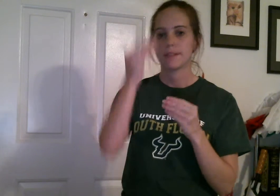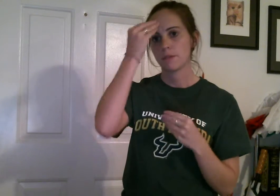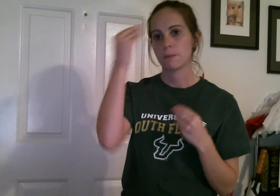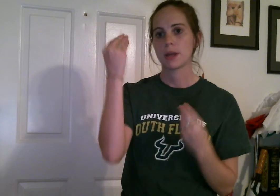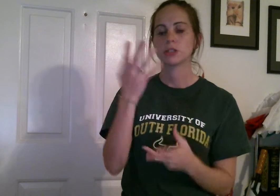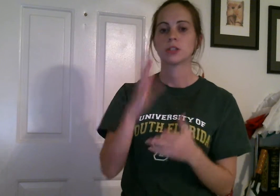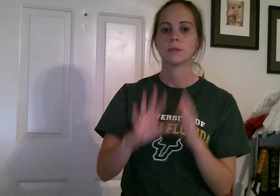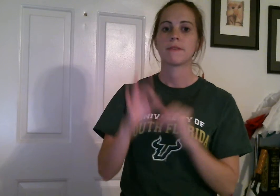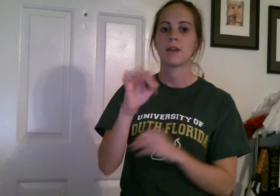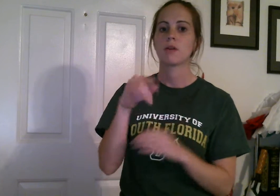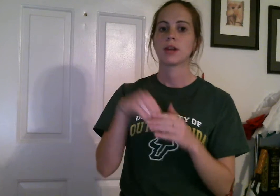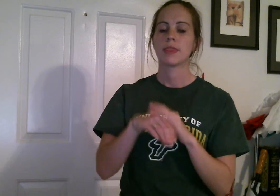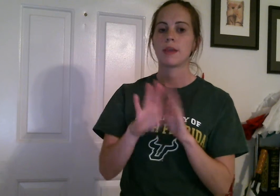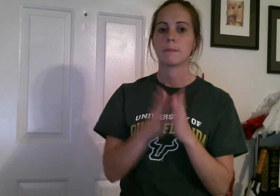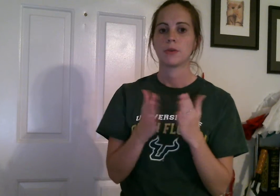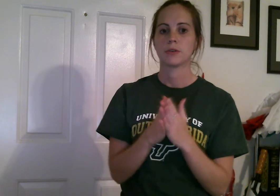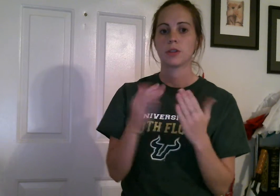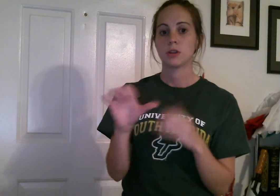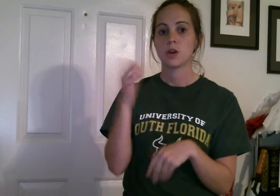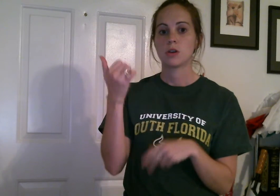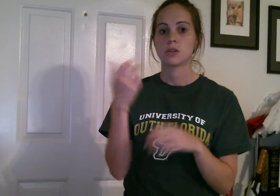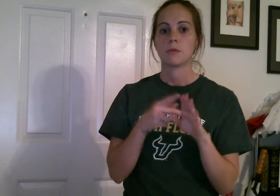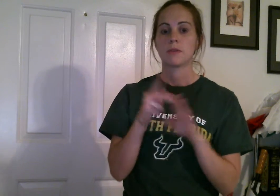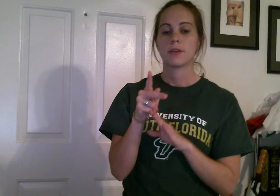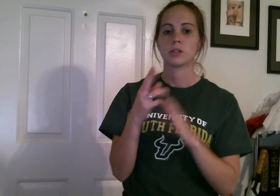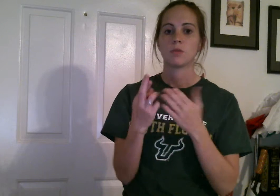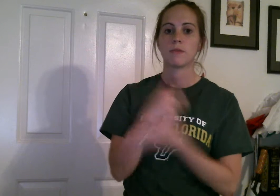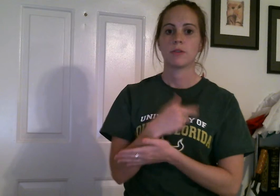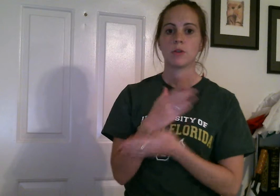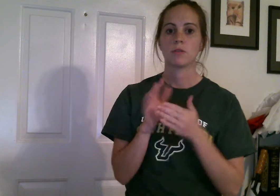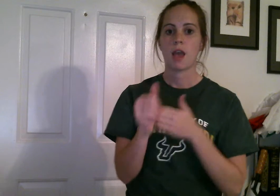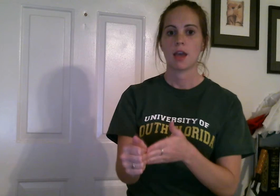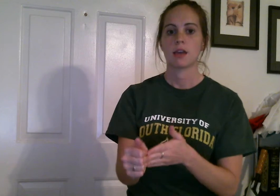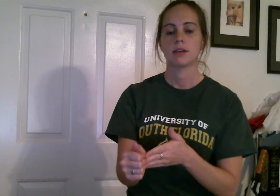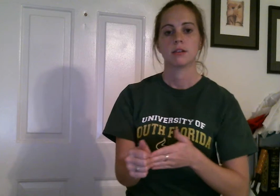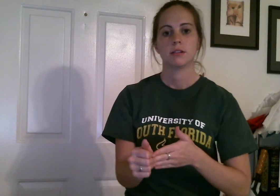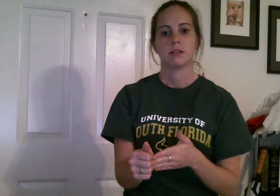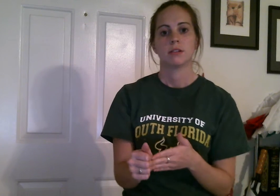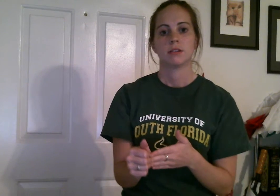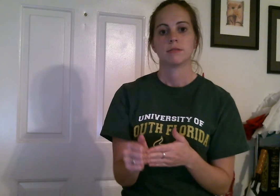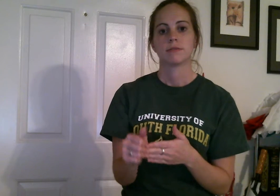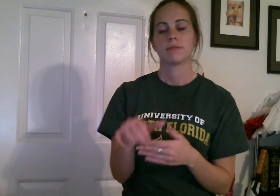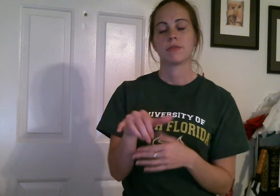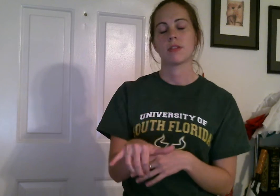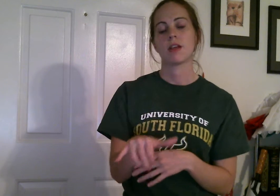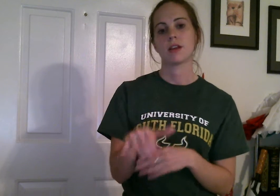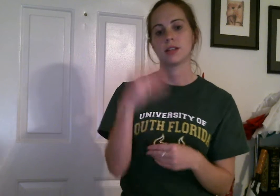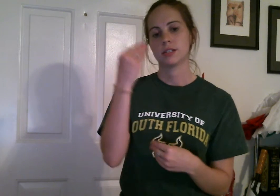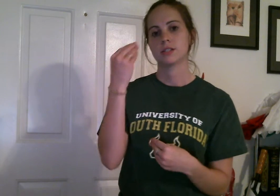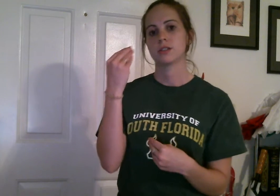that handbook. There's also the professional review guide that is offered, and I would recommend you